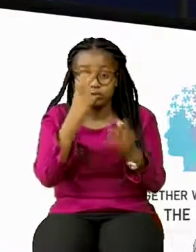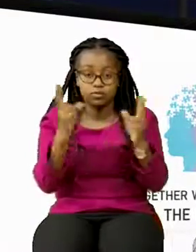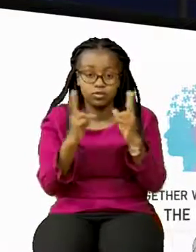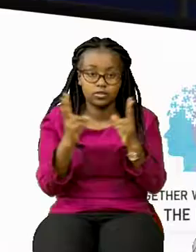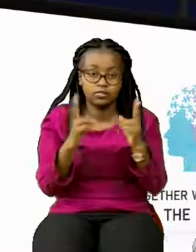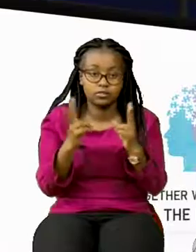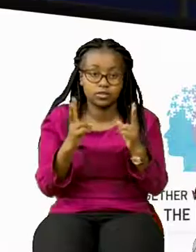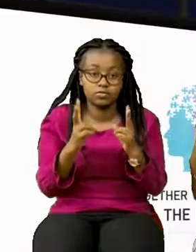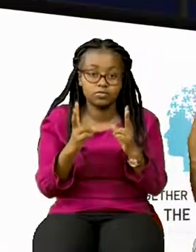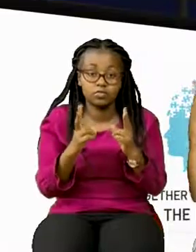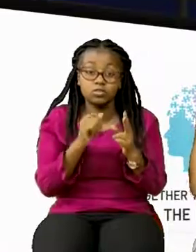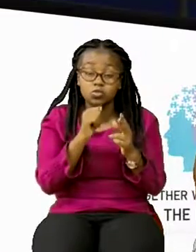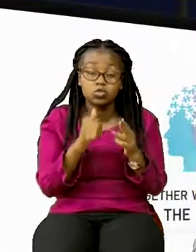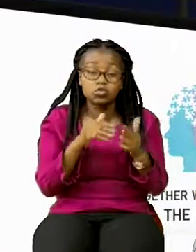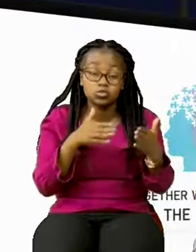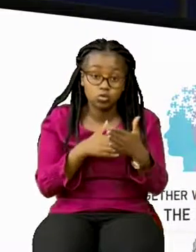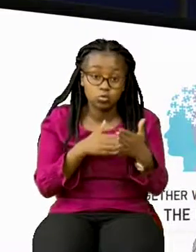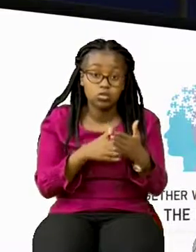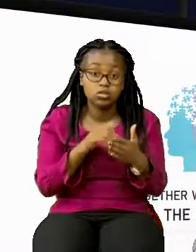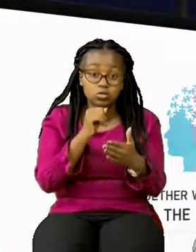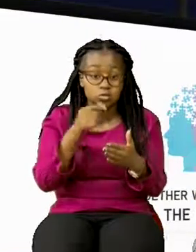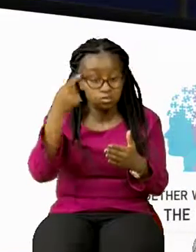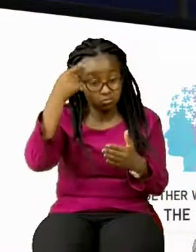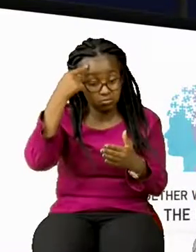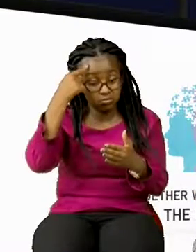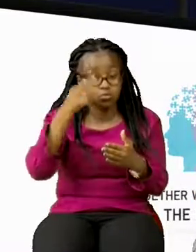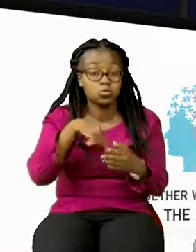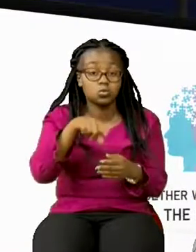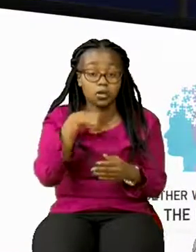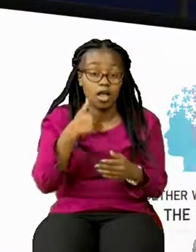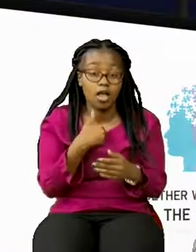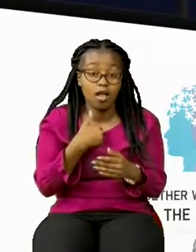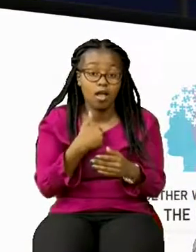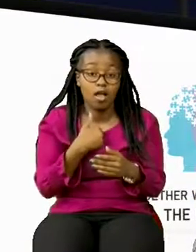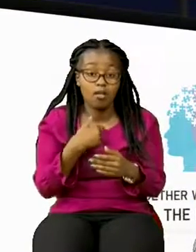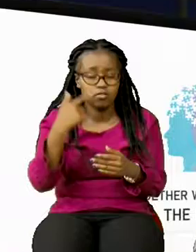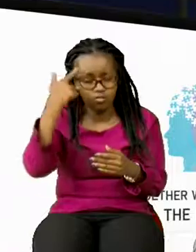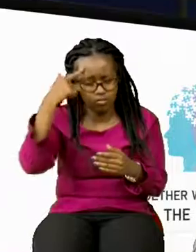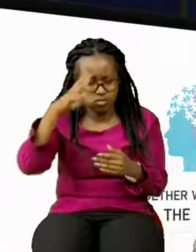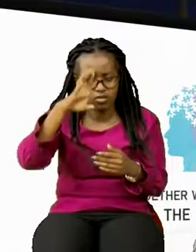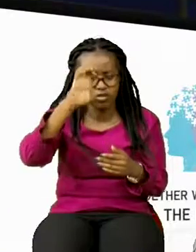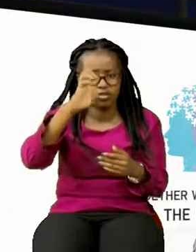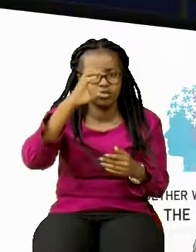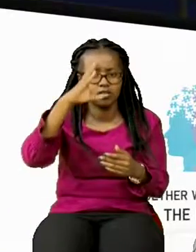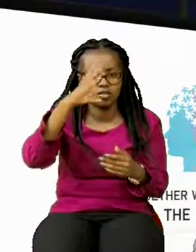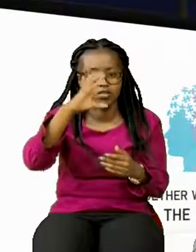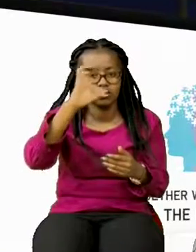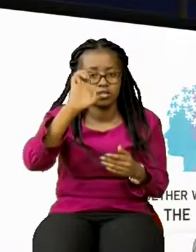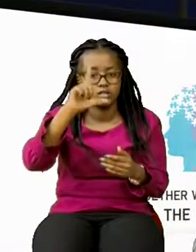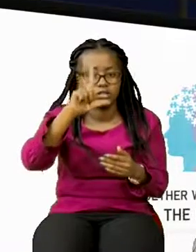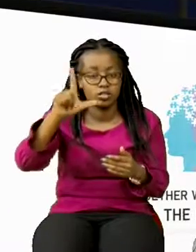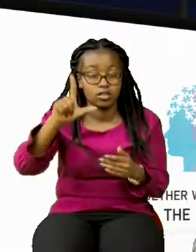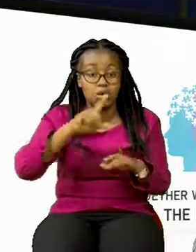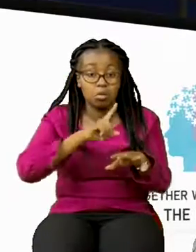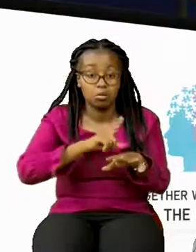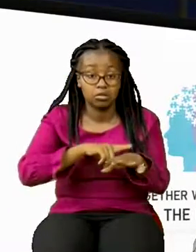very restricted, so it doesn't get to the child's brain. So we actually have your brain cells dying for a child when this